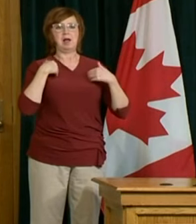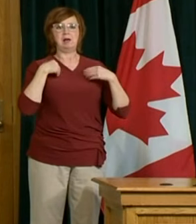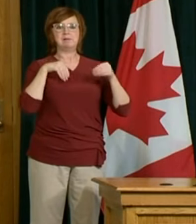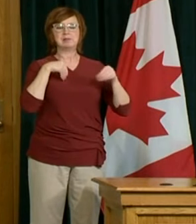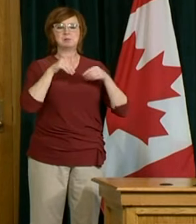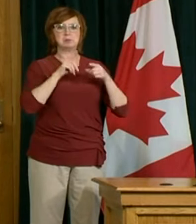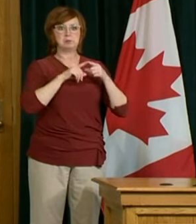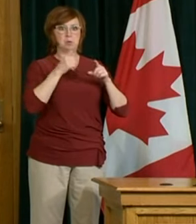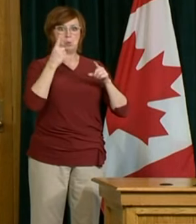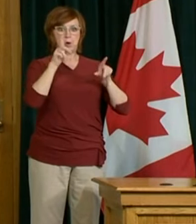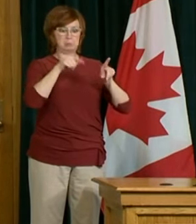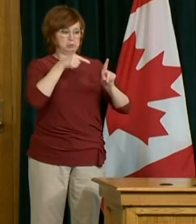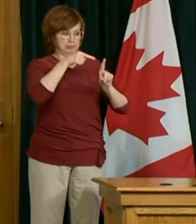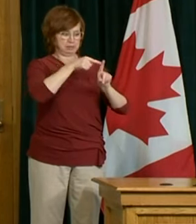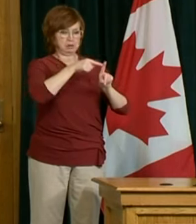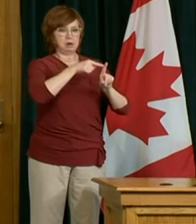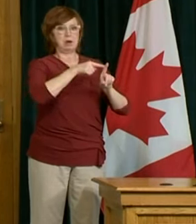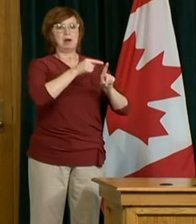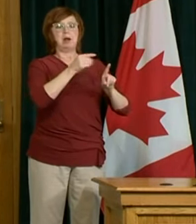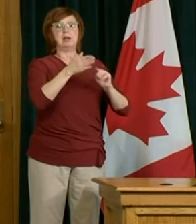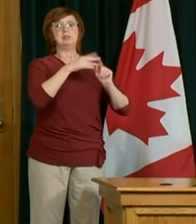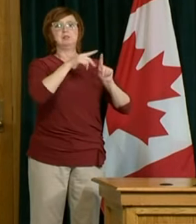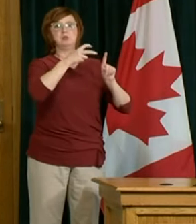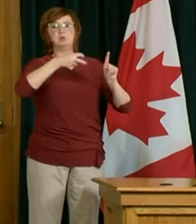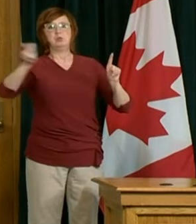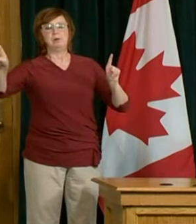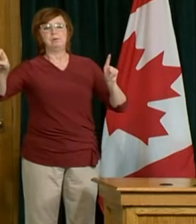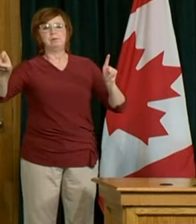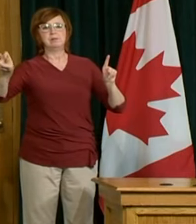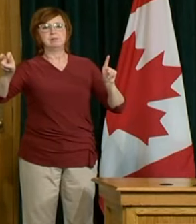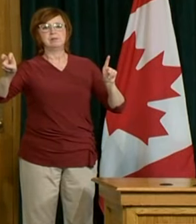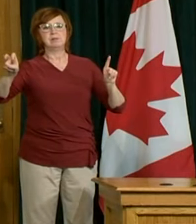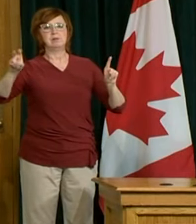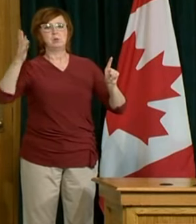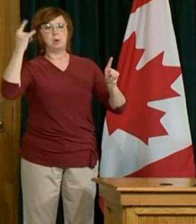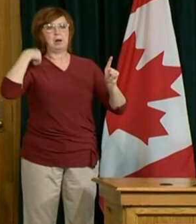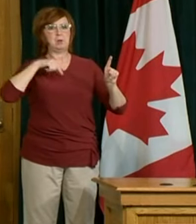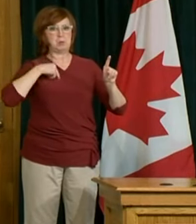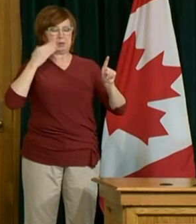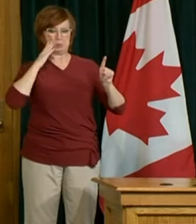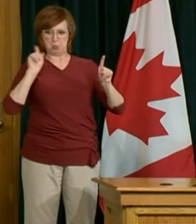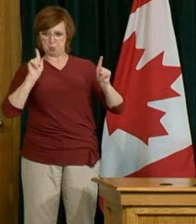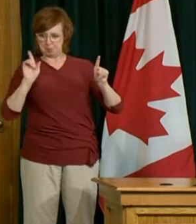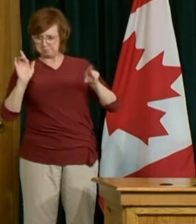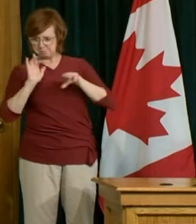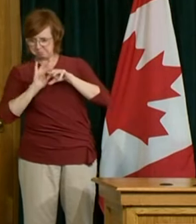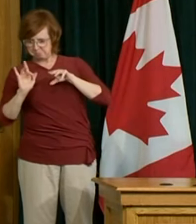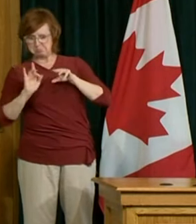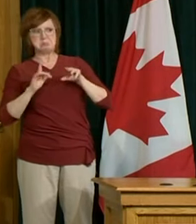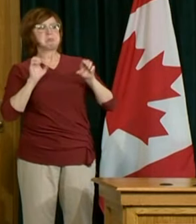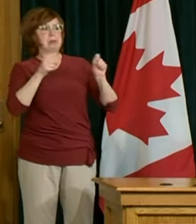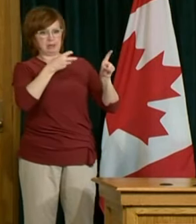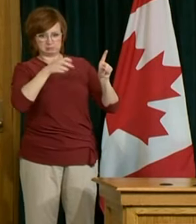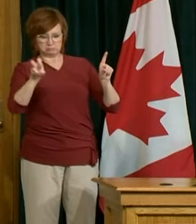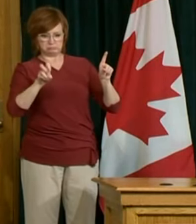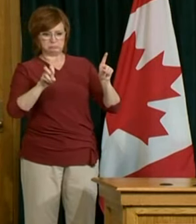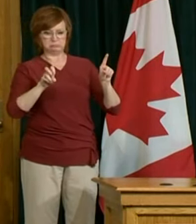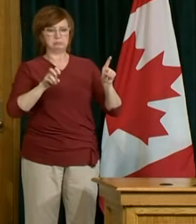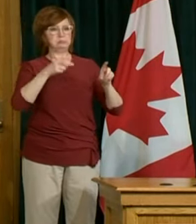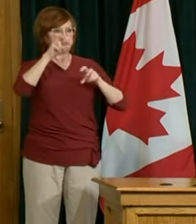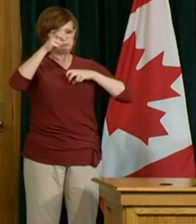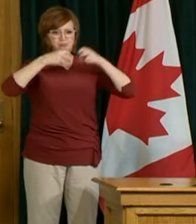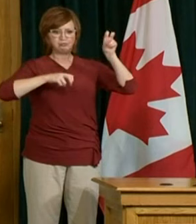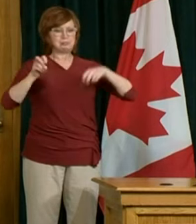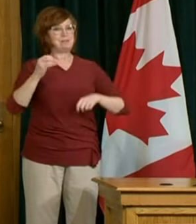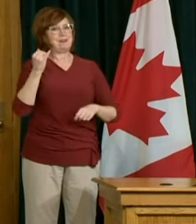following infection in that 12-day or so mark, we often see increase in hospitalizations in the sort of a typical population of COVID-19,